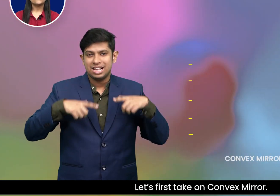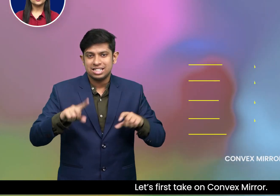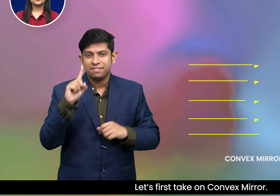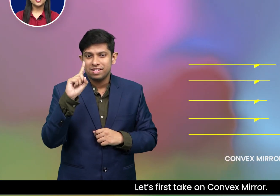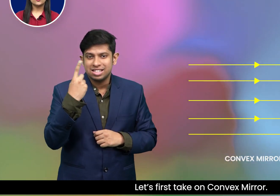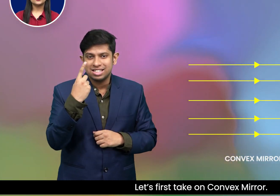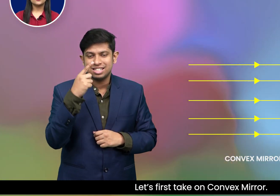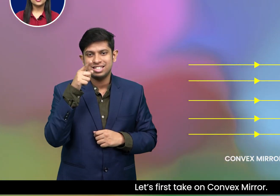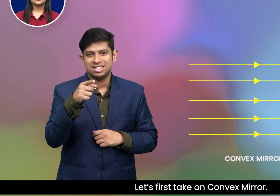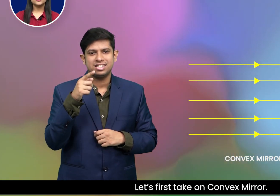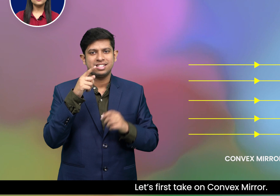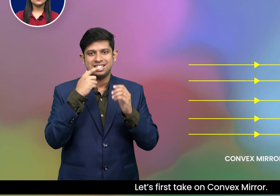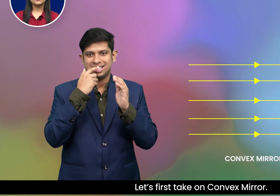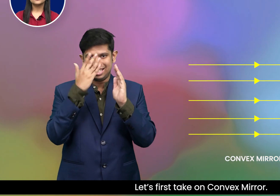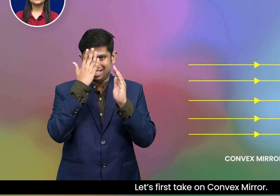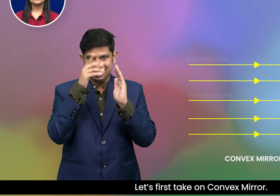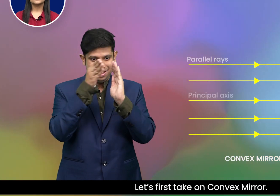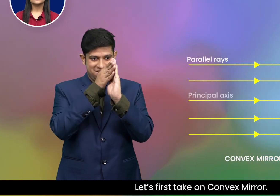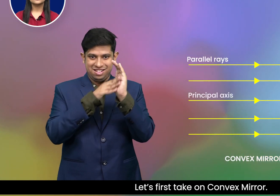Let's first take on convex mirror.